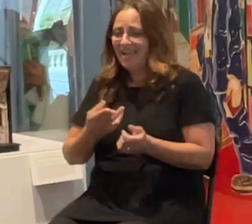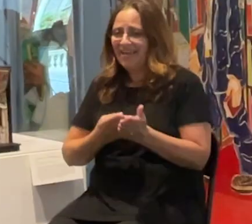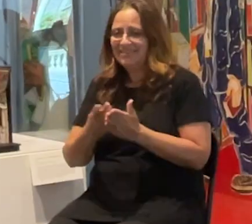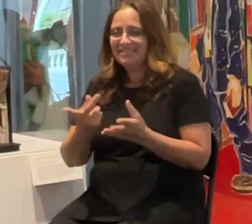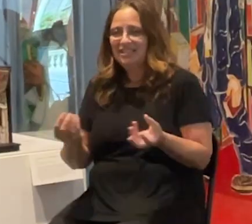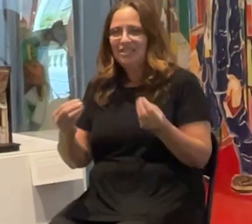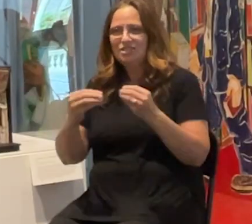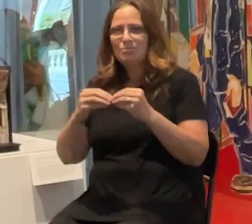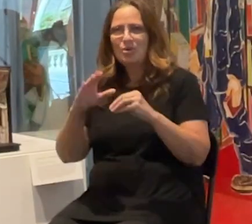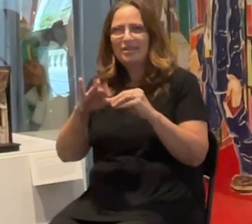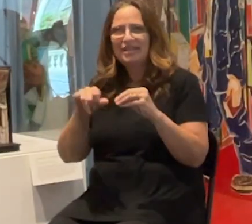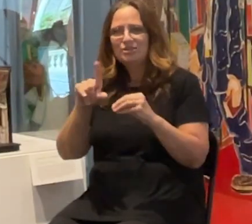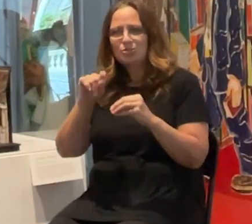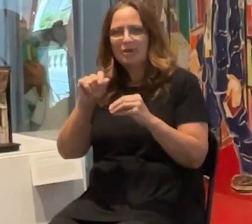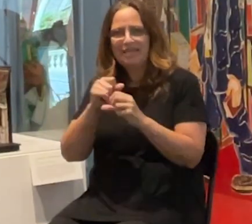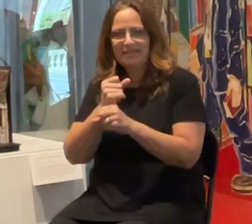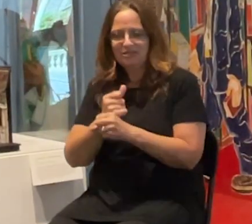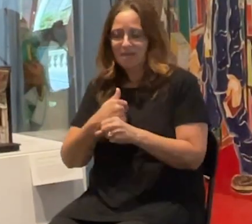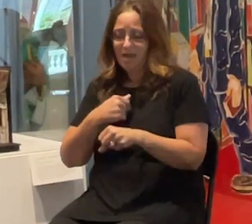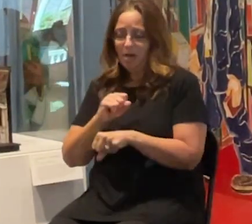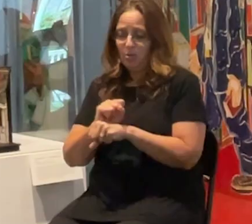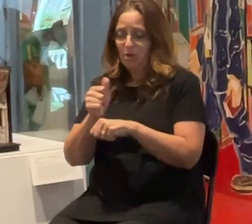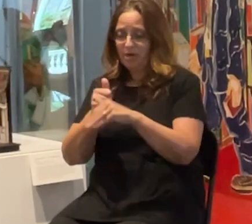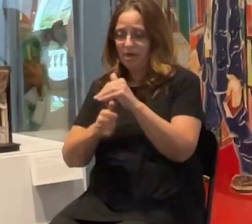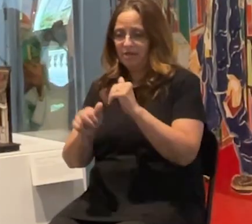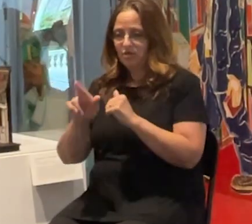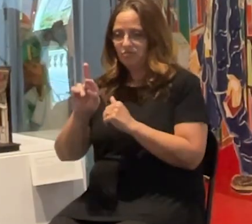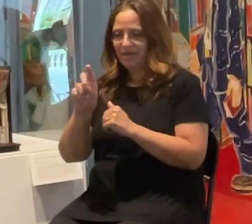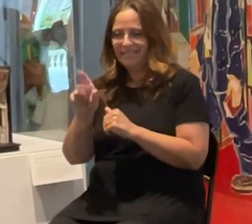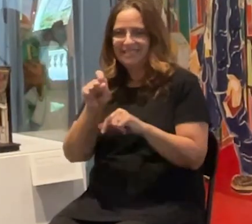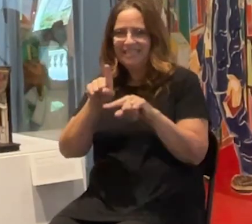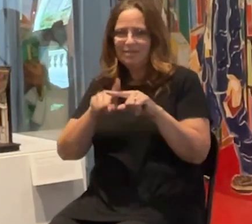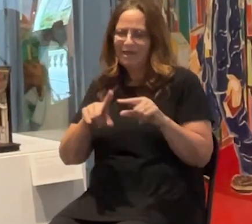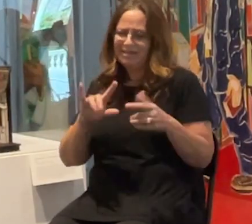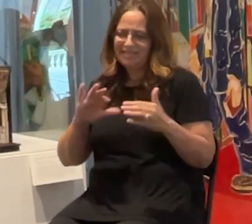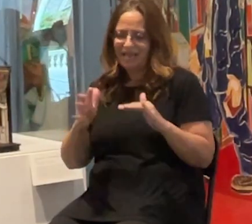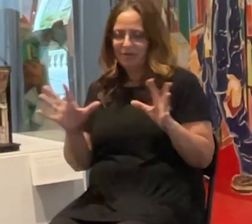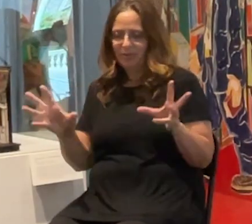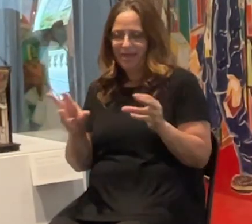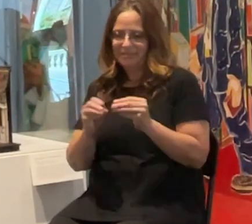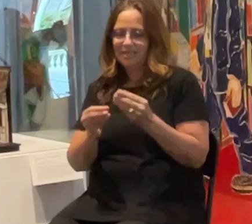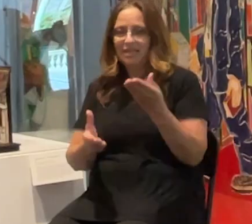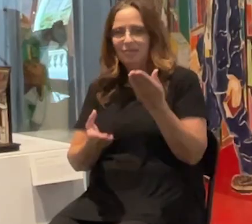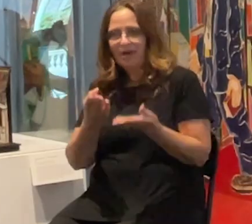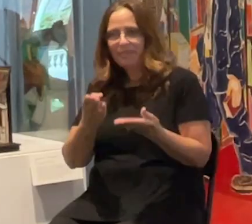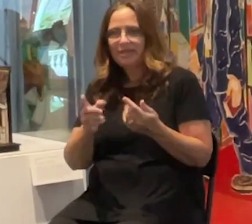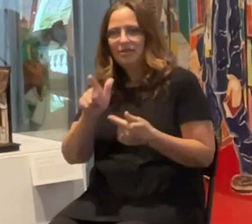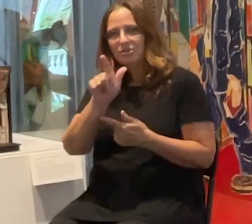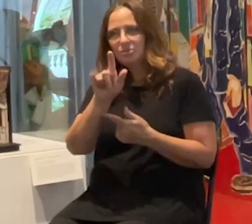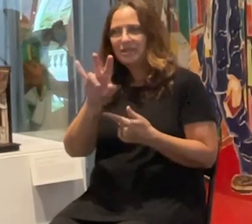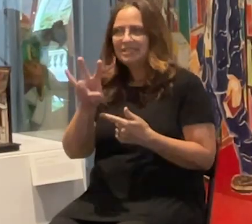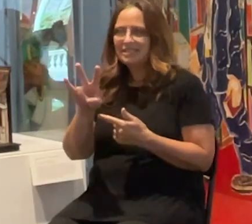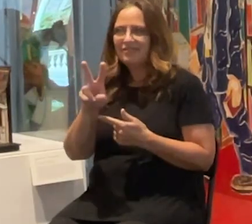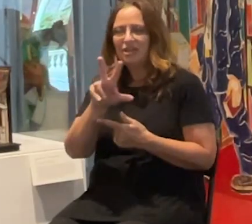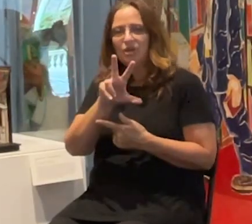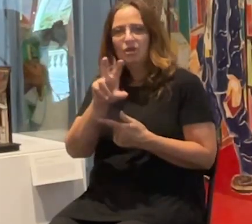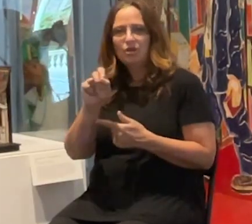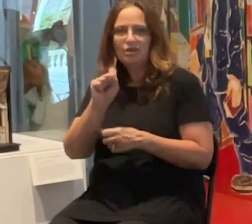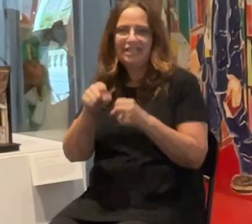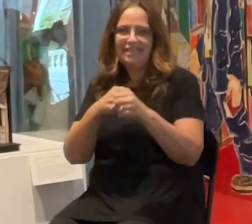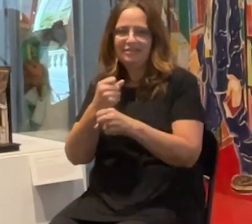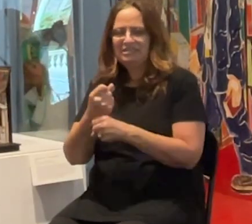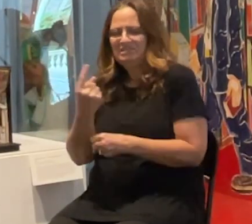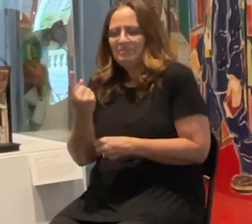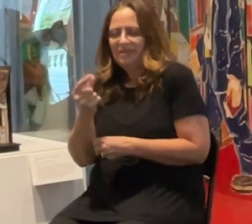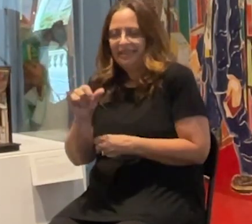a bit more than 20 years that I've worked for Red. And depending on how you add it up, it's really closer to 27, 30, 30 years, something